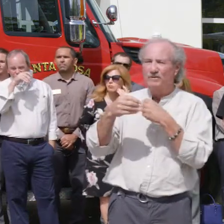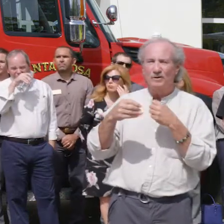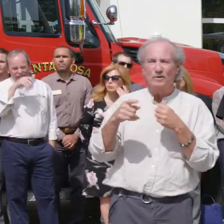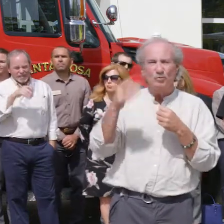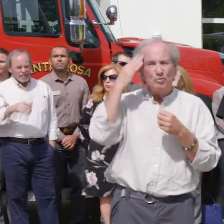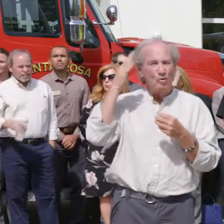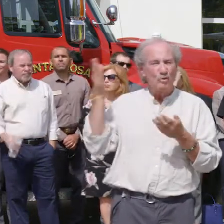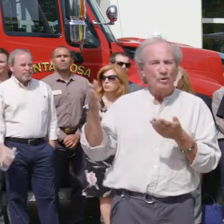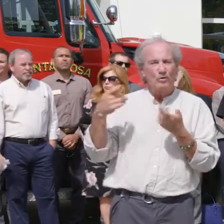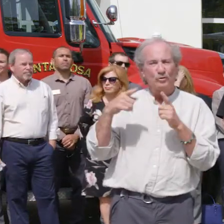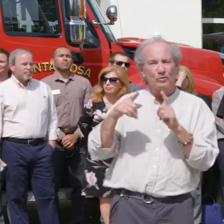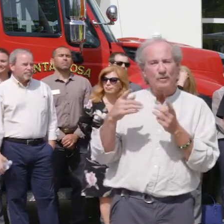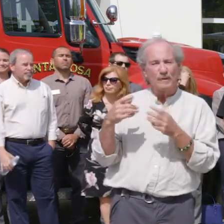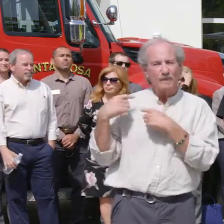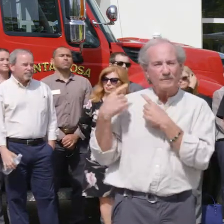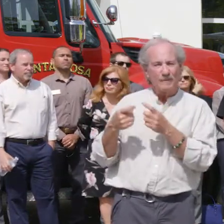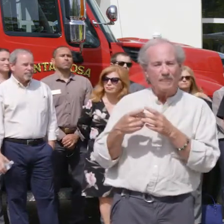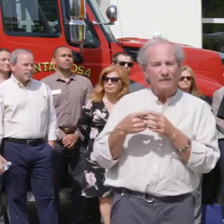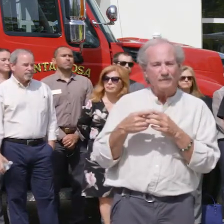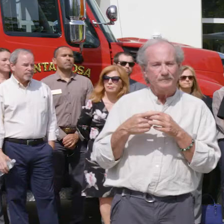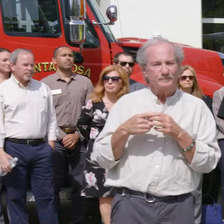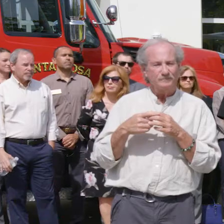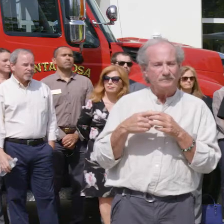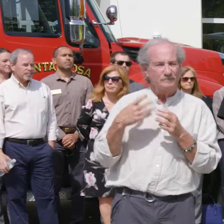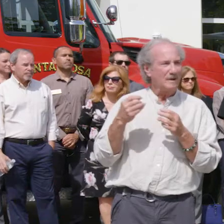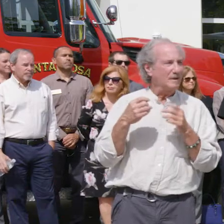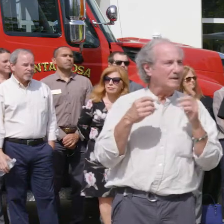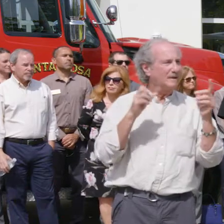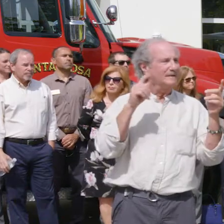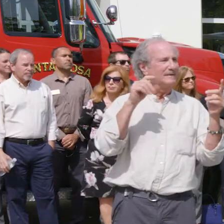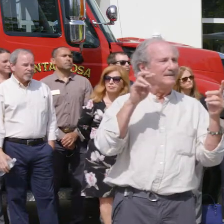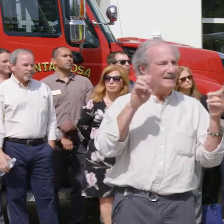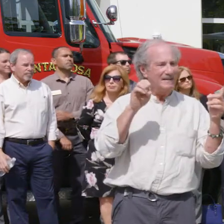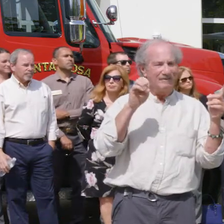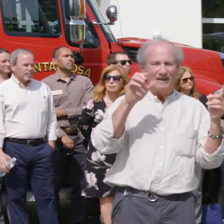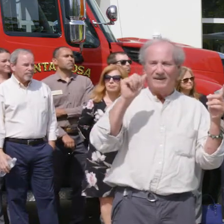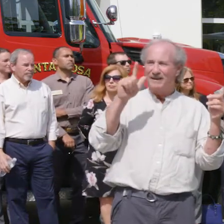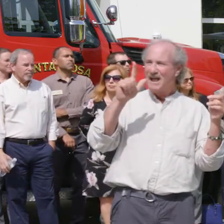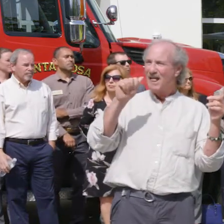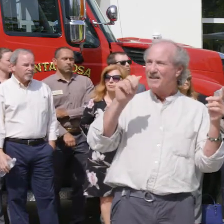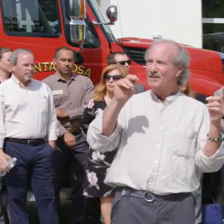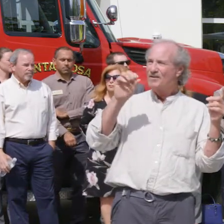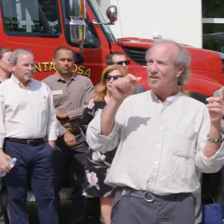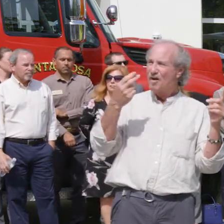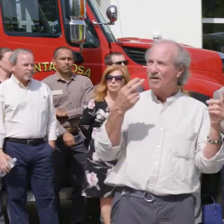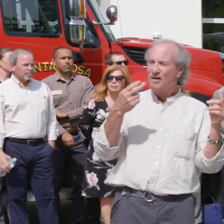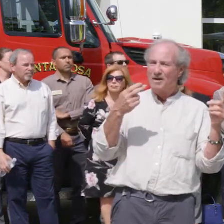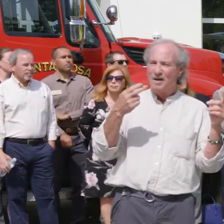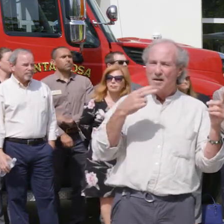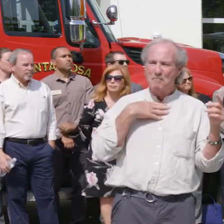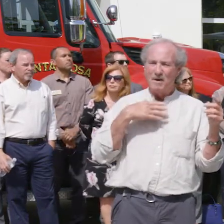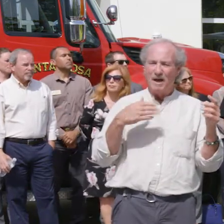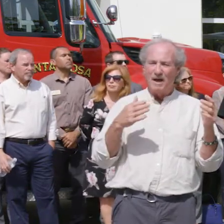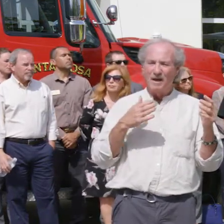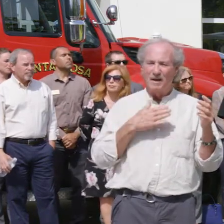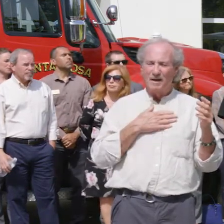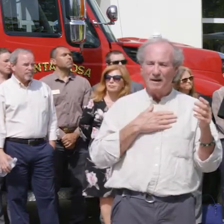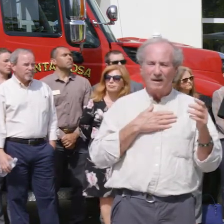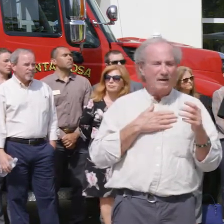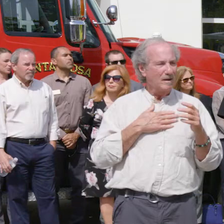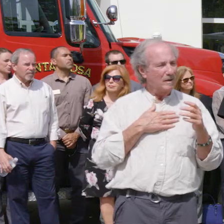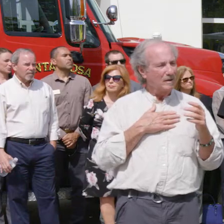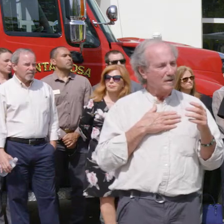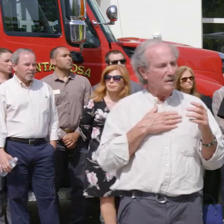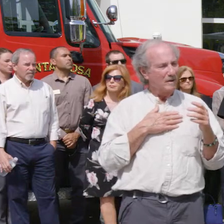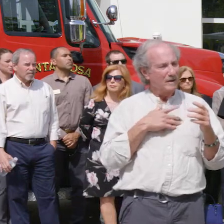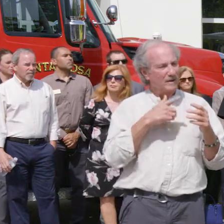got to know during the course of this response, and Steve Kalinog, who was my incident commander during